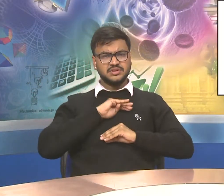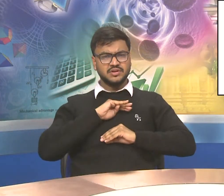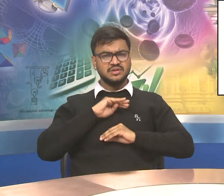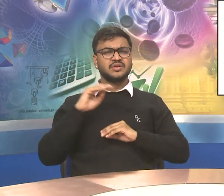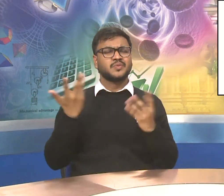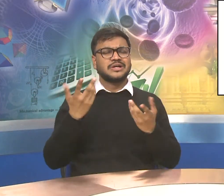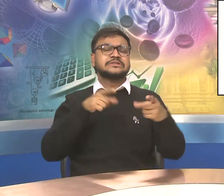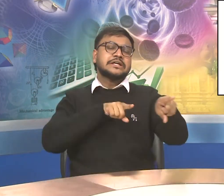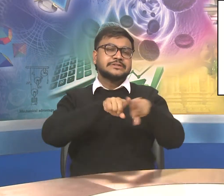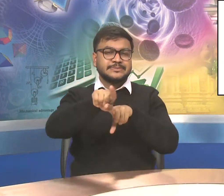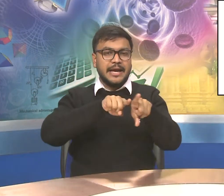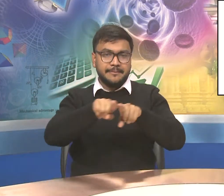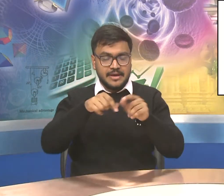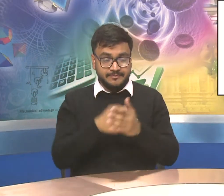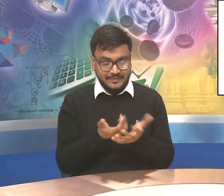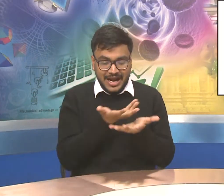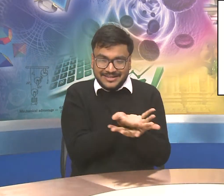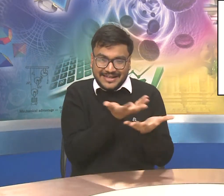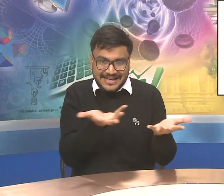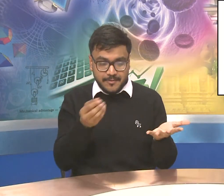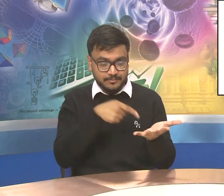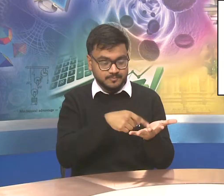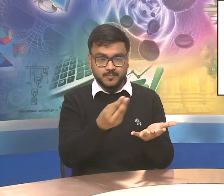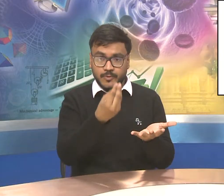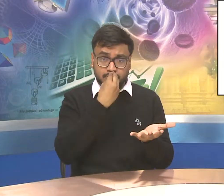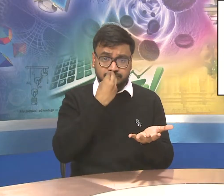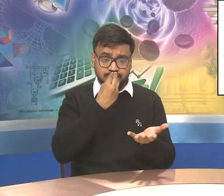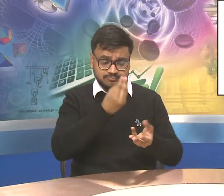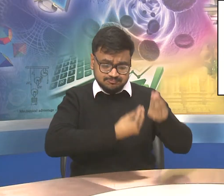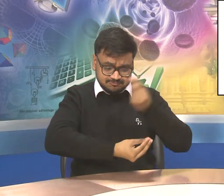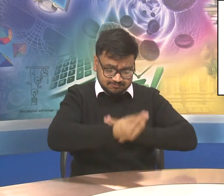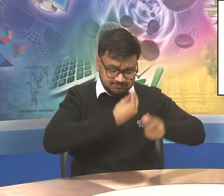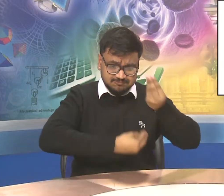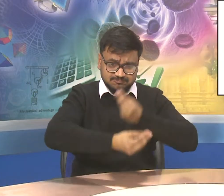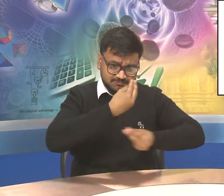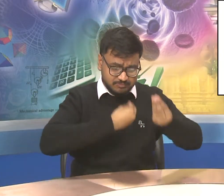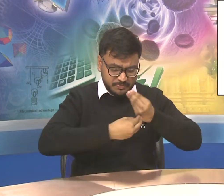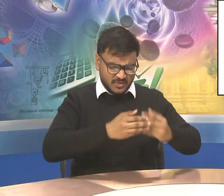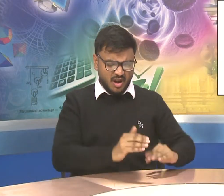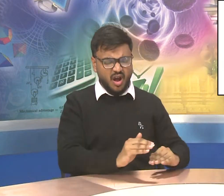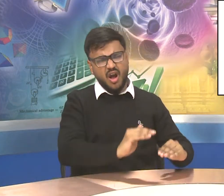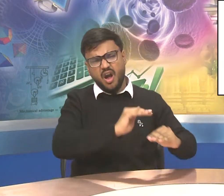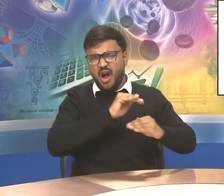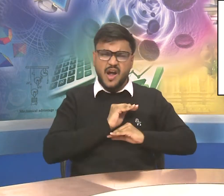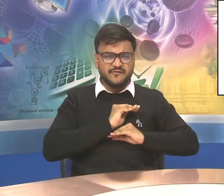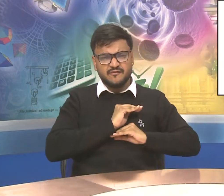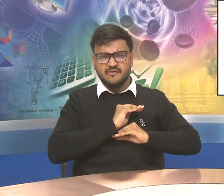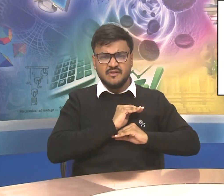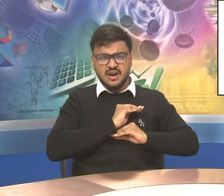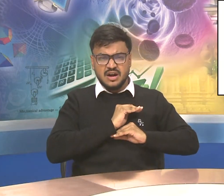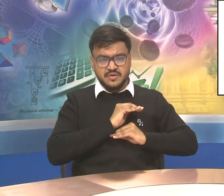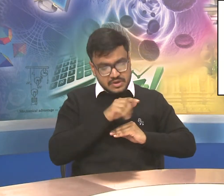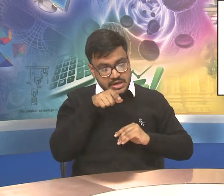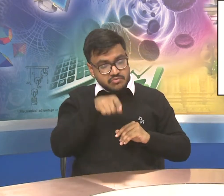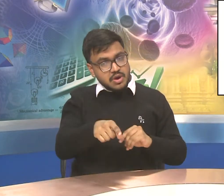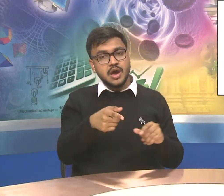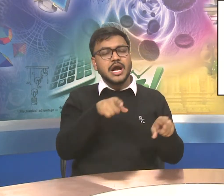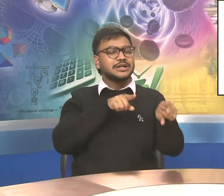Sufficient is same as the satisfied. For example, we eat food and after